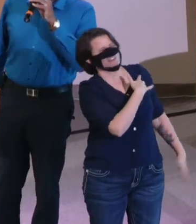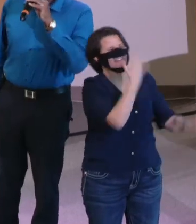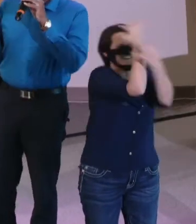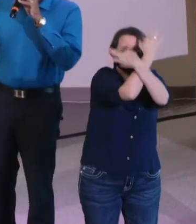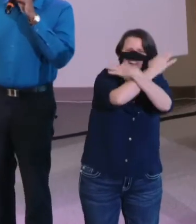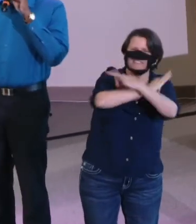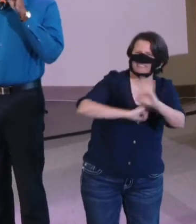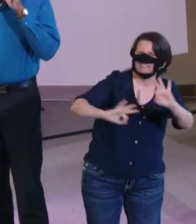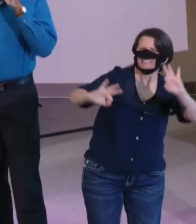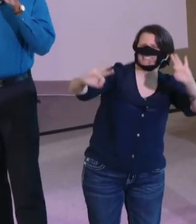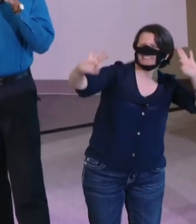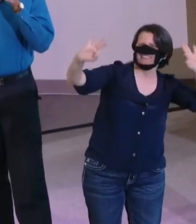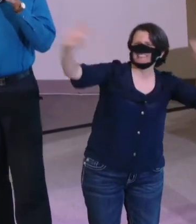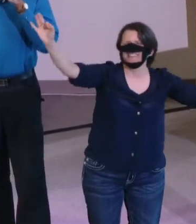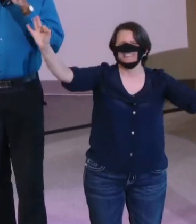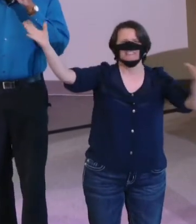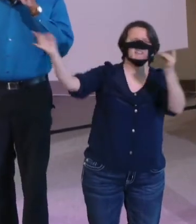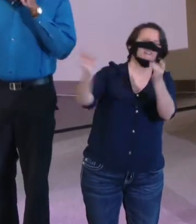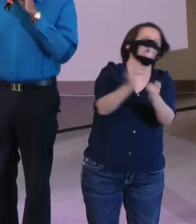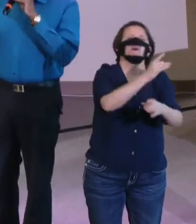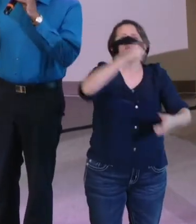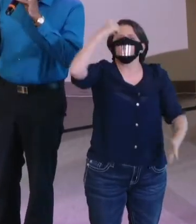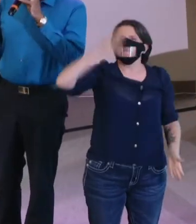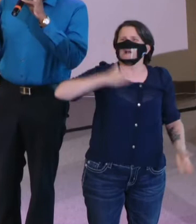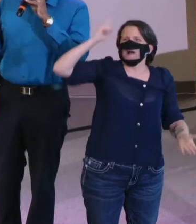Yes, I'm only here